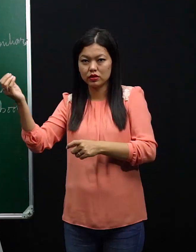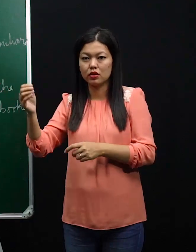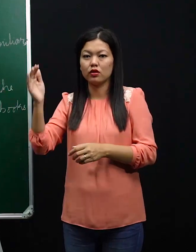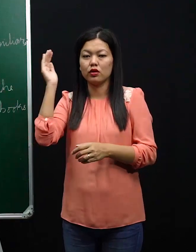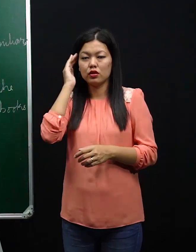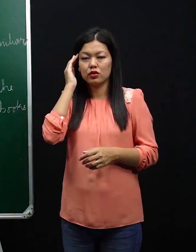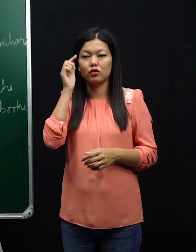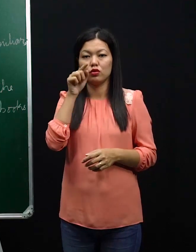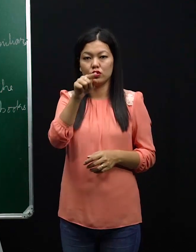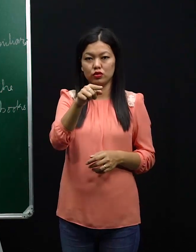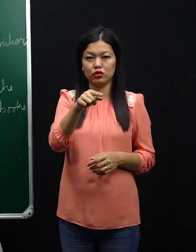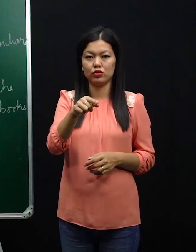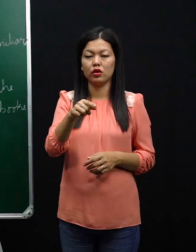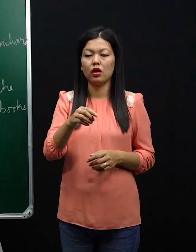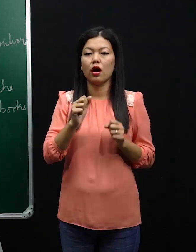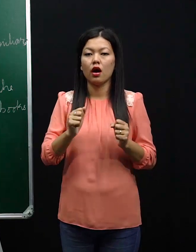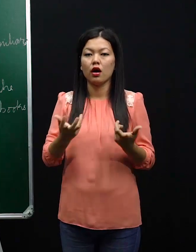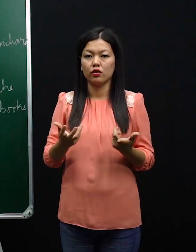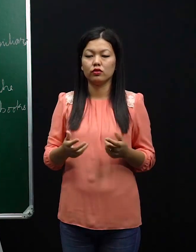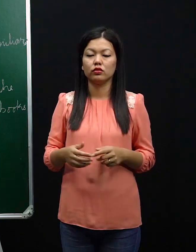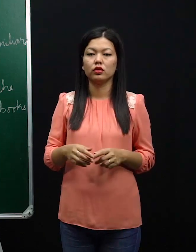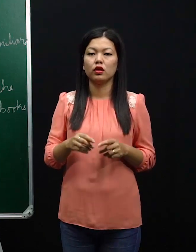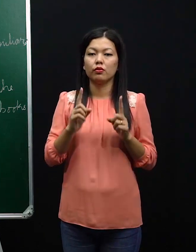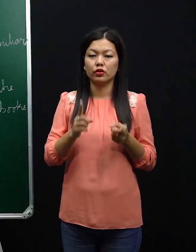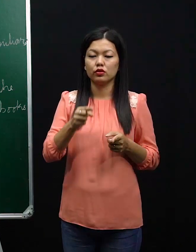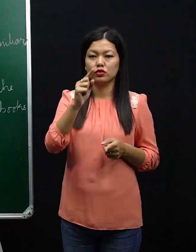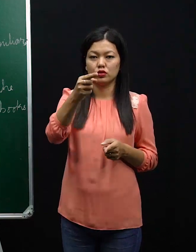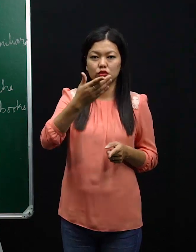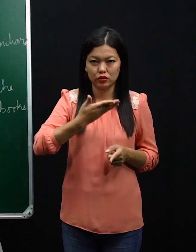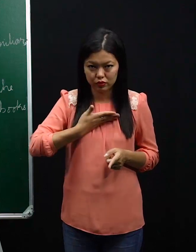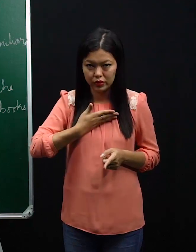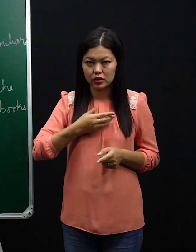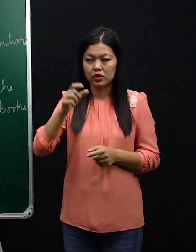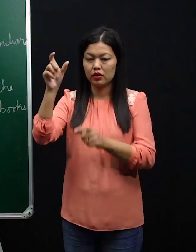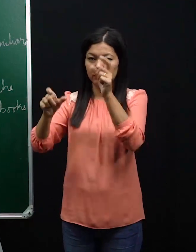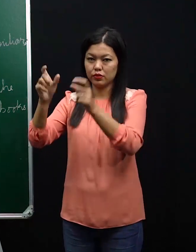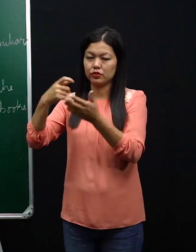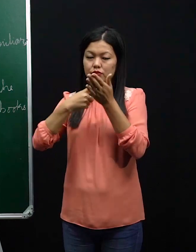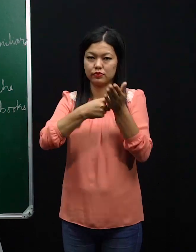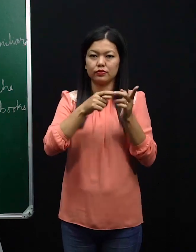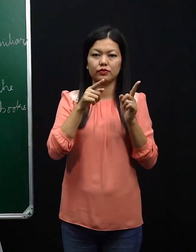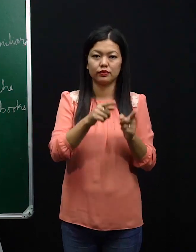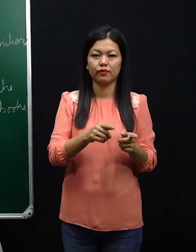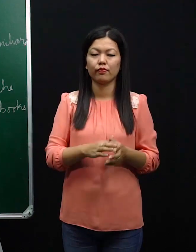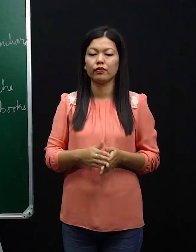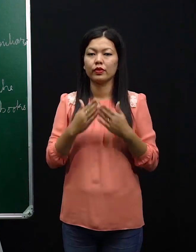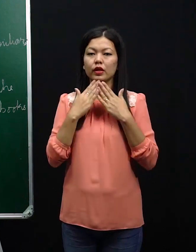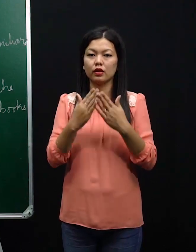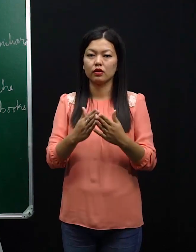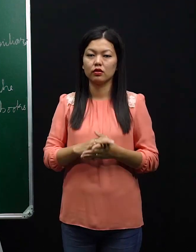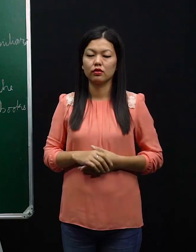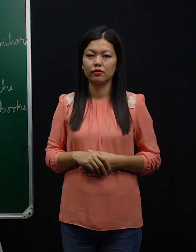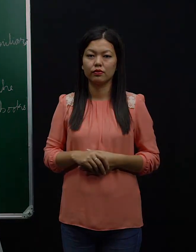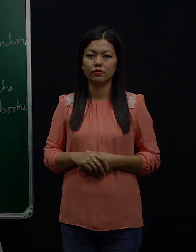famous, but because of your humility. And this is the end of our lesson. I hope you have learned something from here. Thank you.